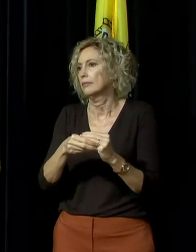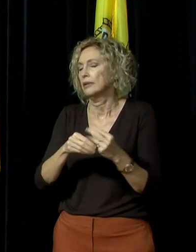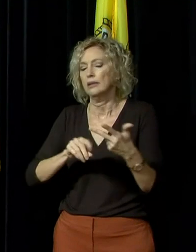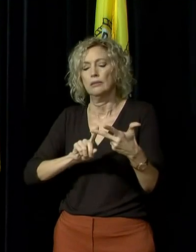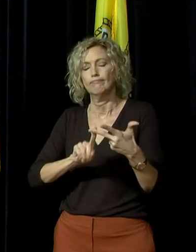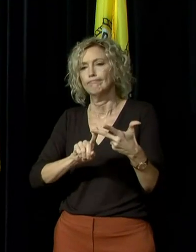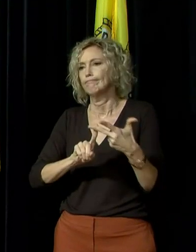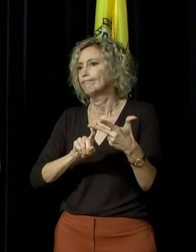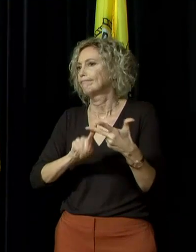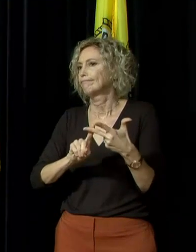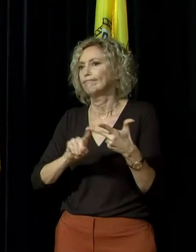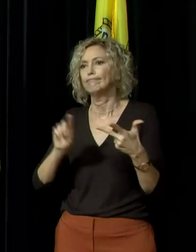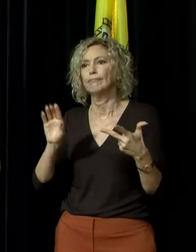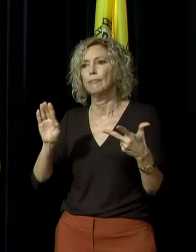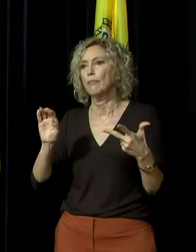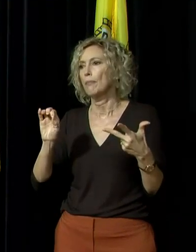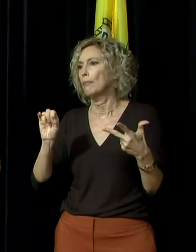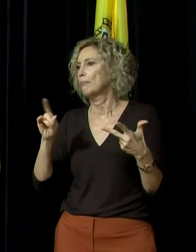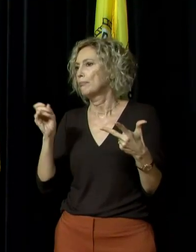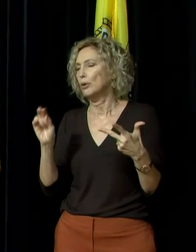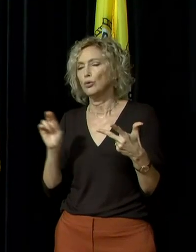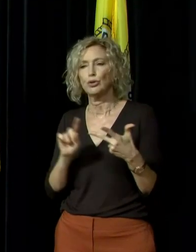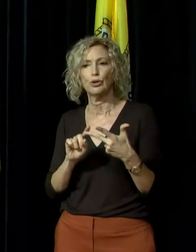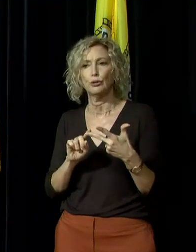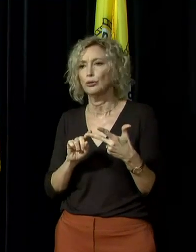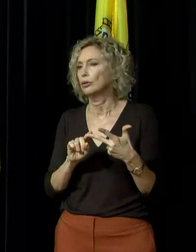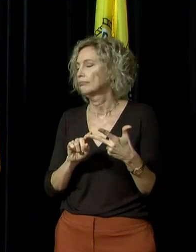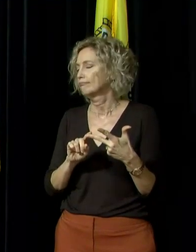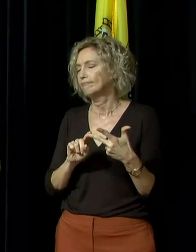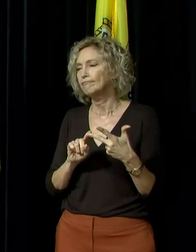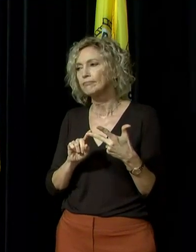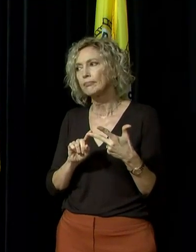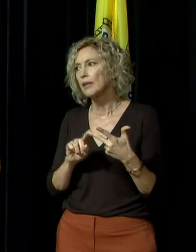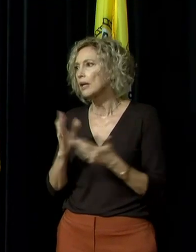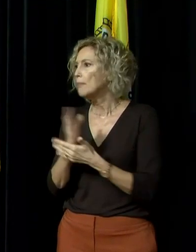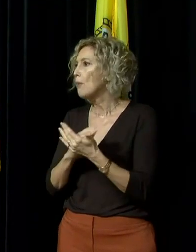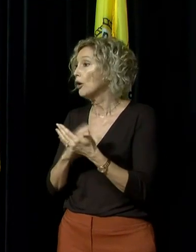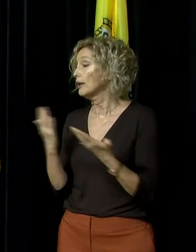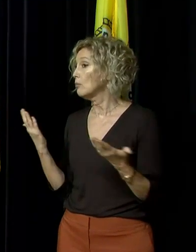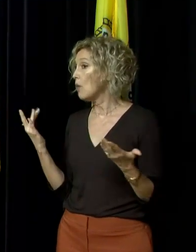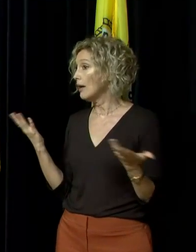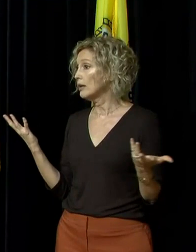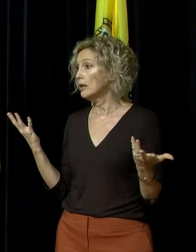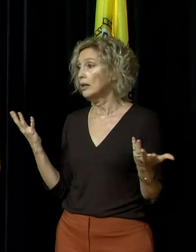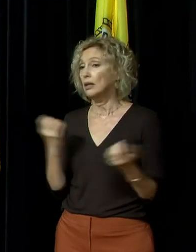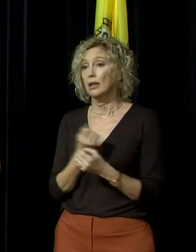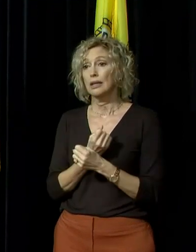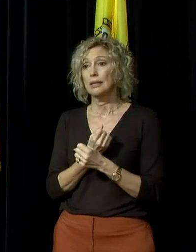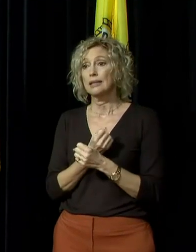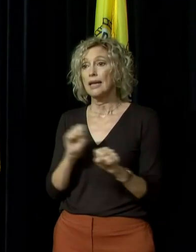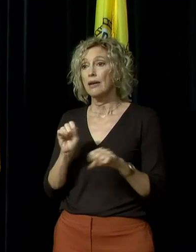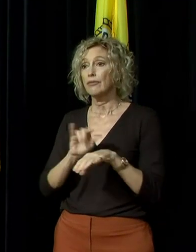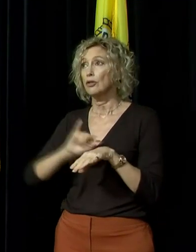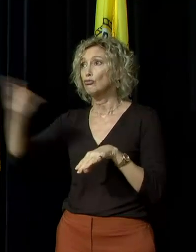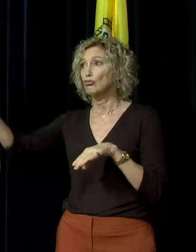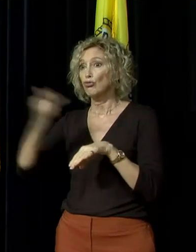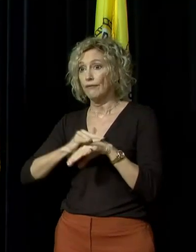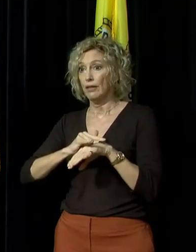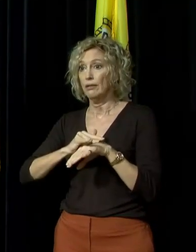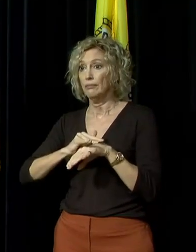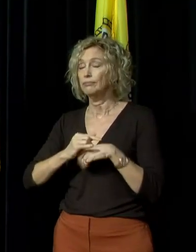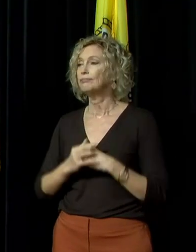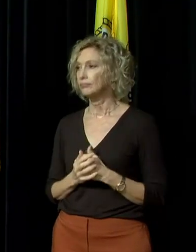third booster, if you will, to Safe Access Oahu in part because of safe travels. You know, we